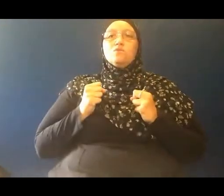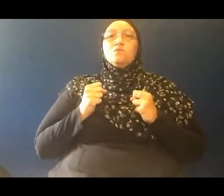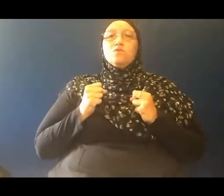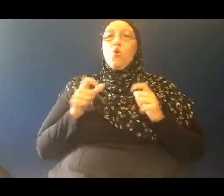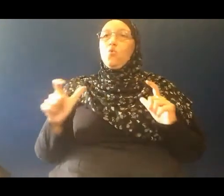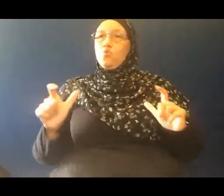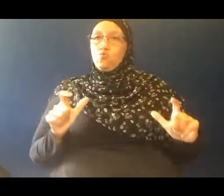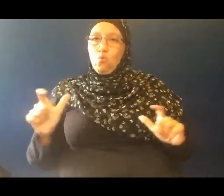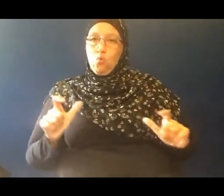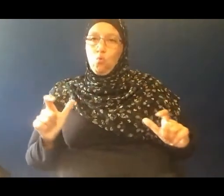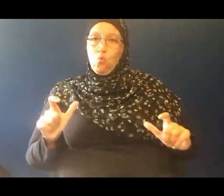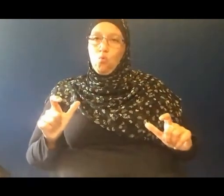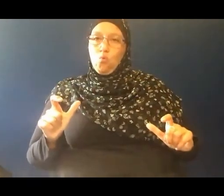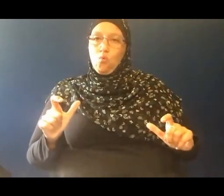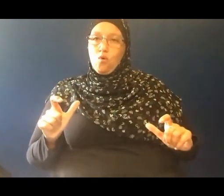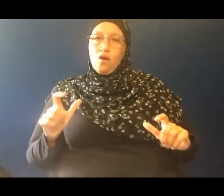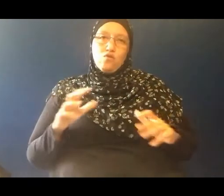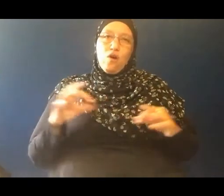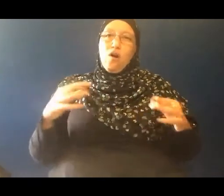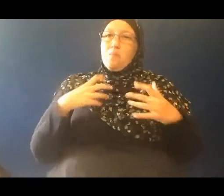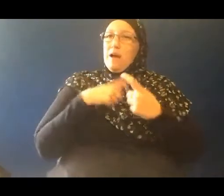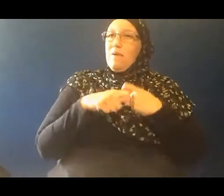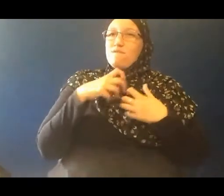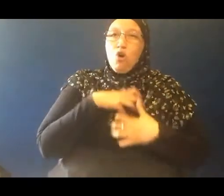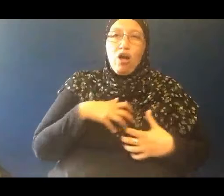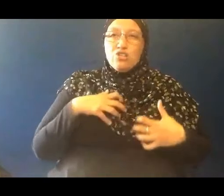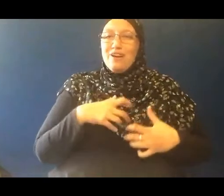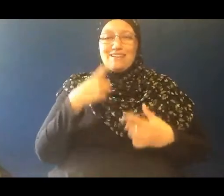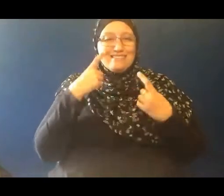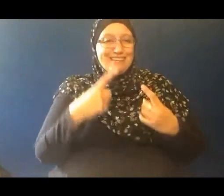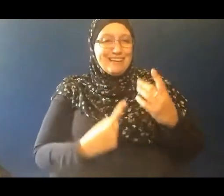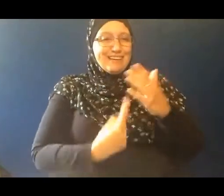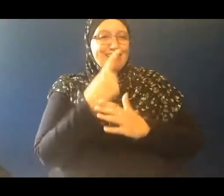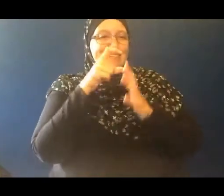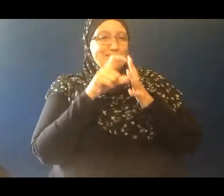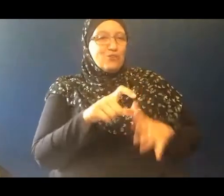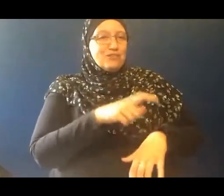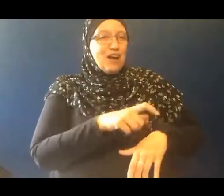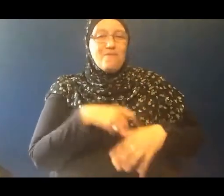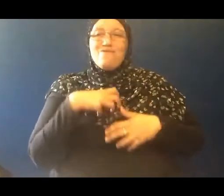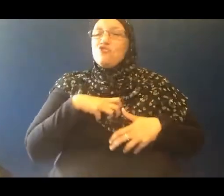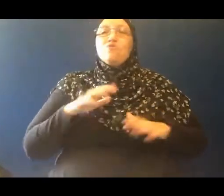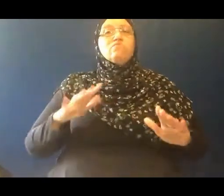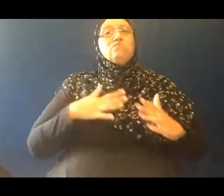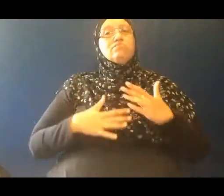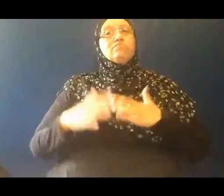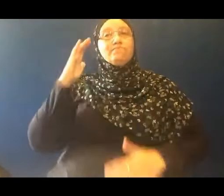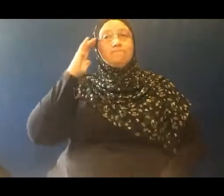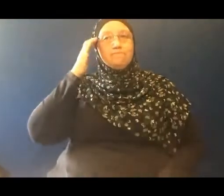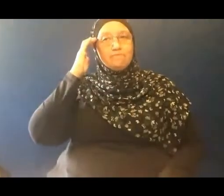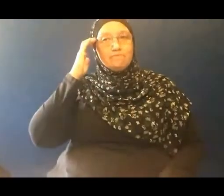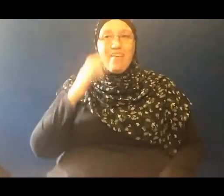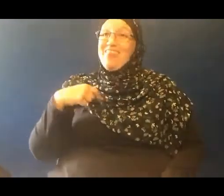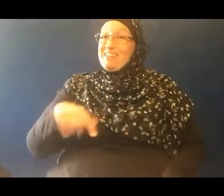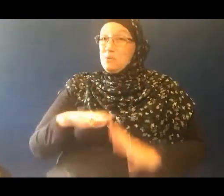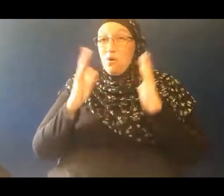ability not to frustrate when difficulties strike. The life of this world, brothers and sisters, is